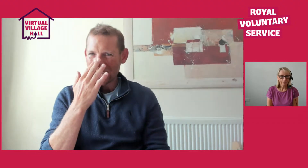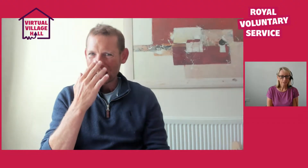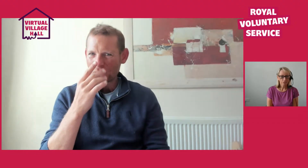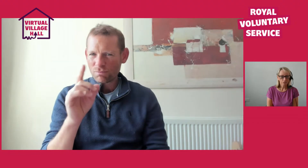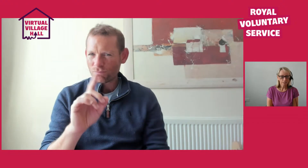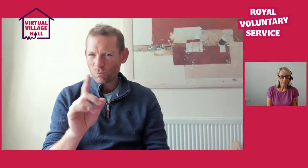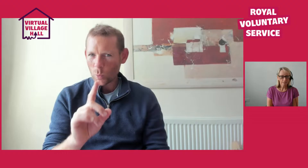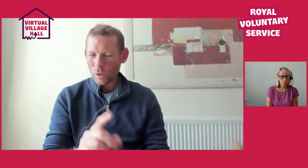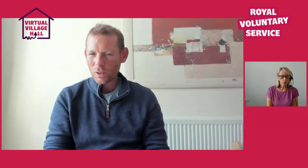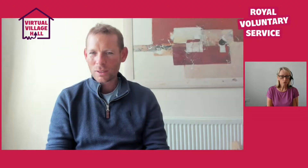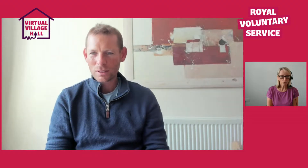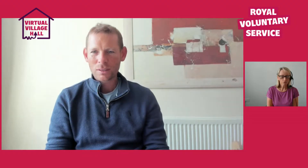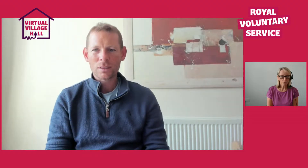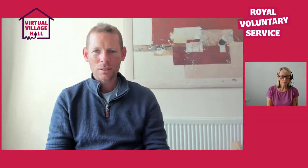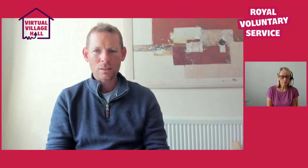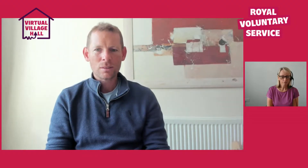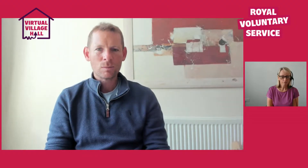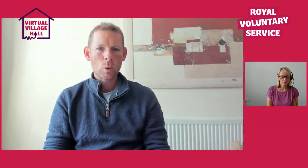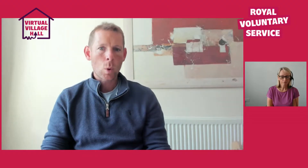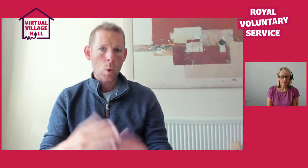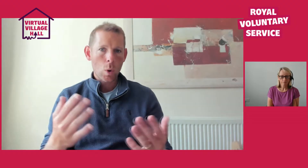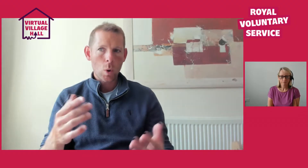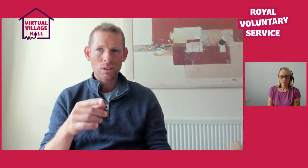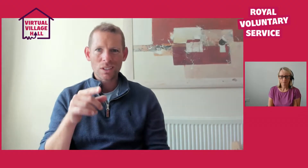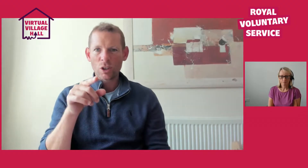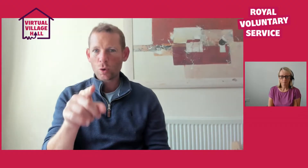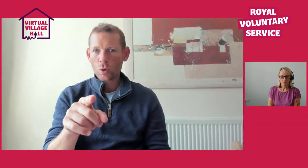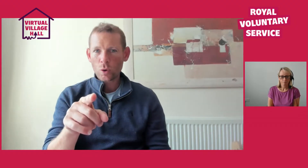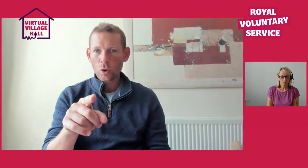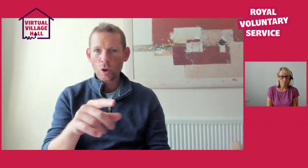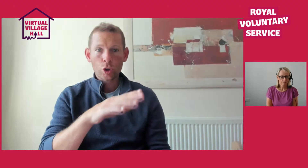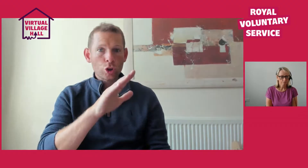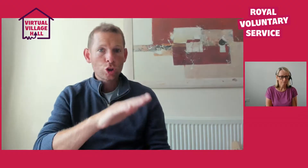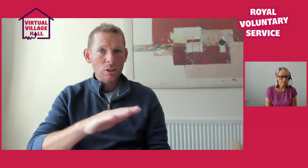Your age is what?